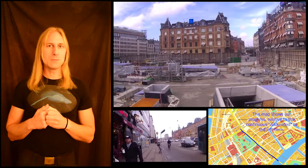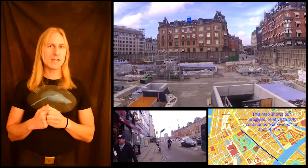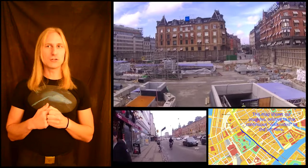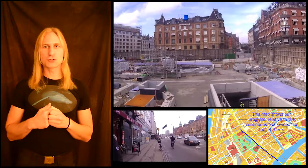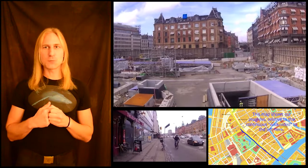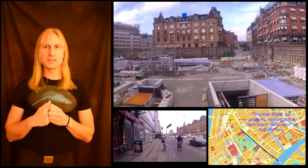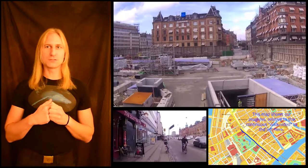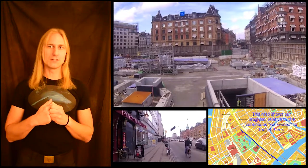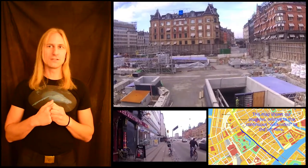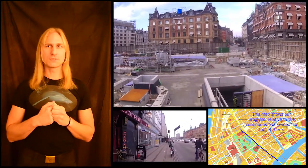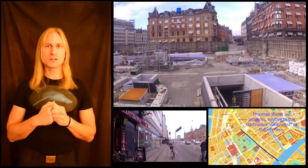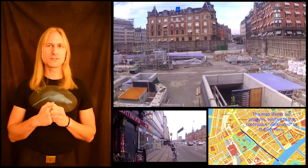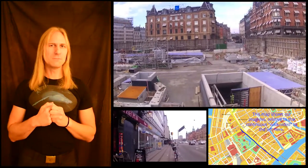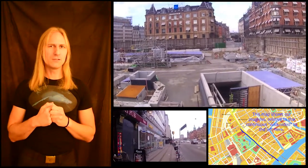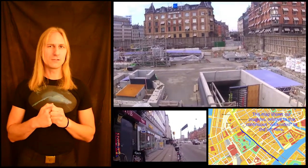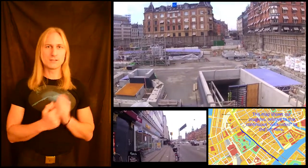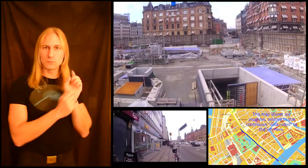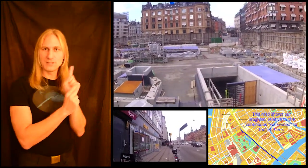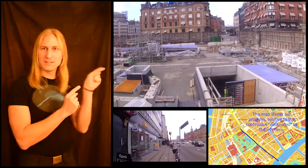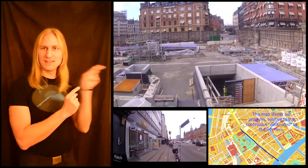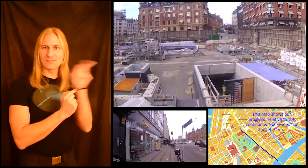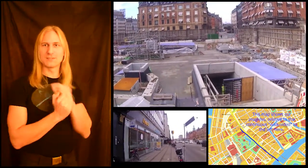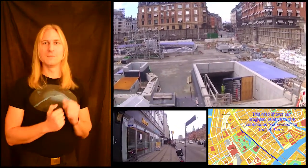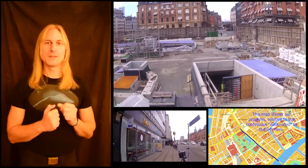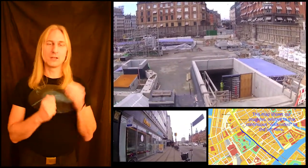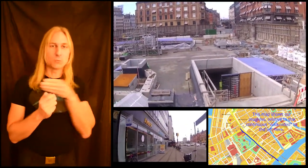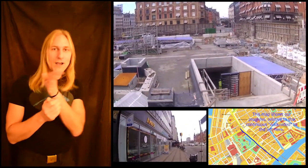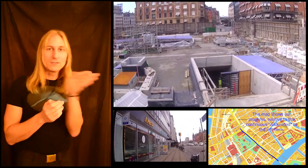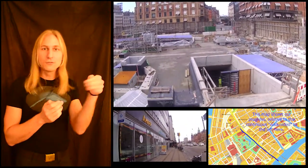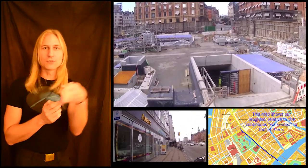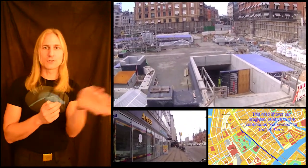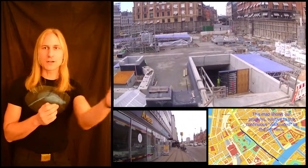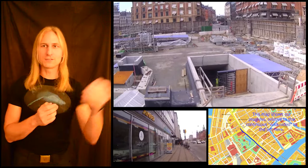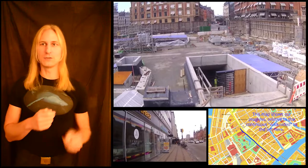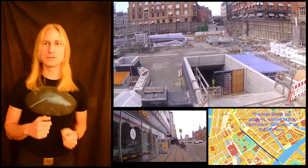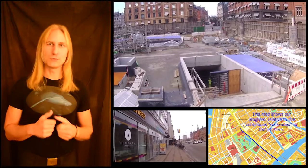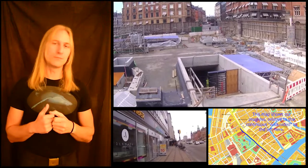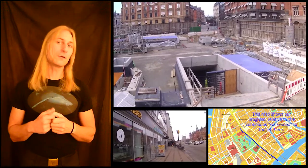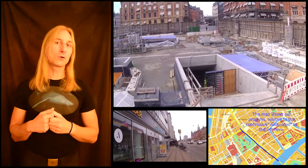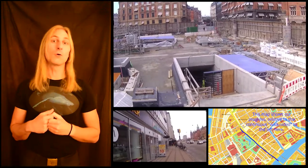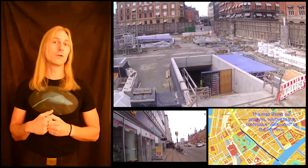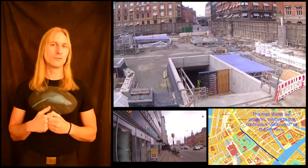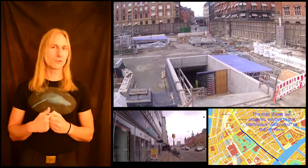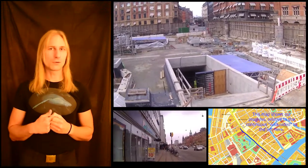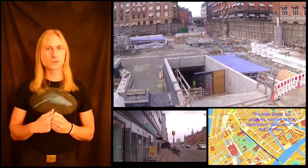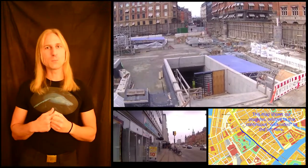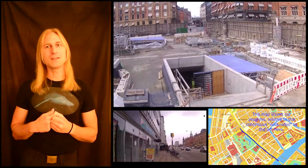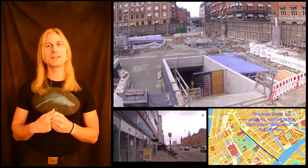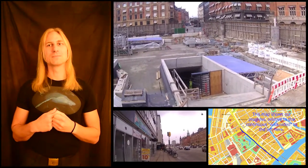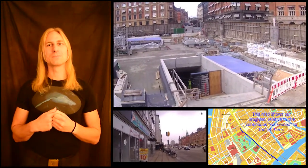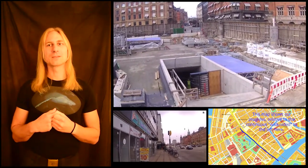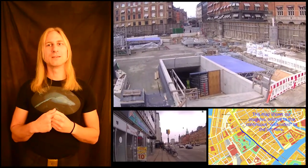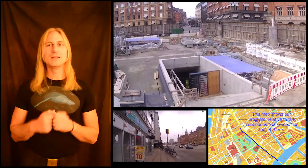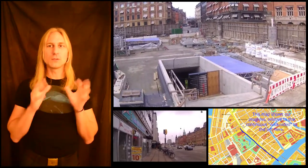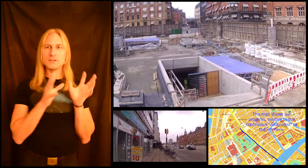the main shopping street starts immediately to the east and winds attractively through the very core of historical